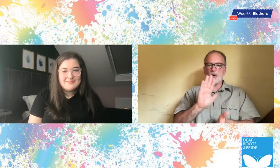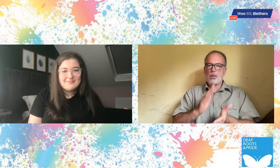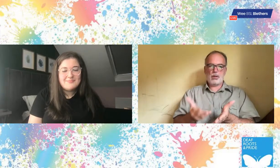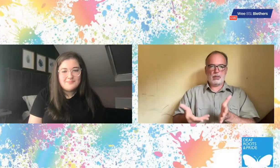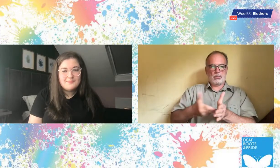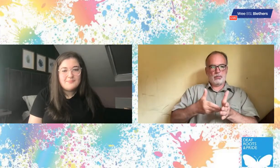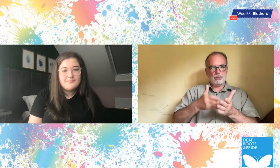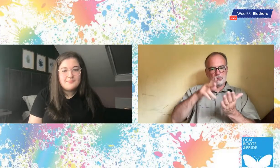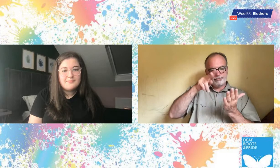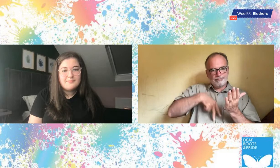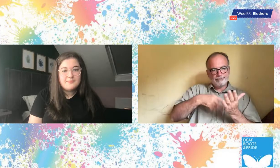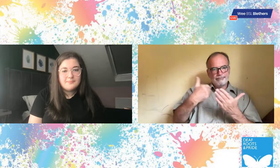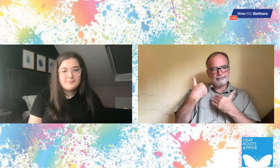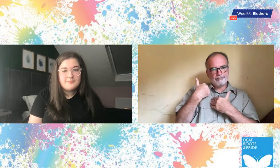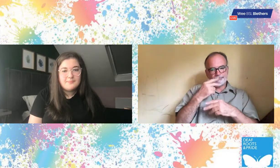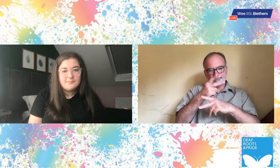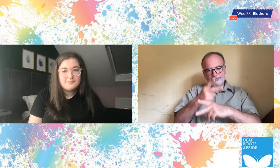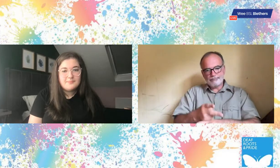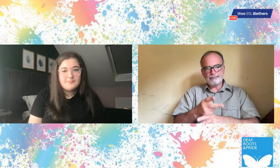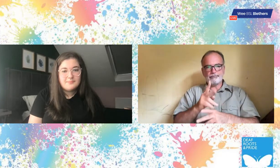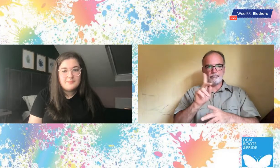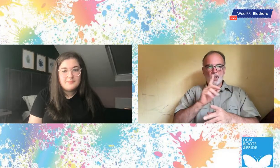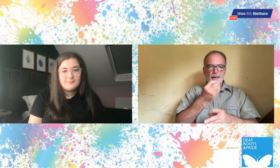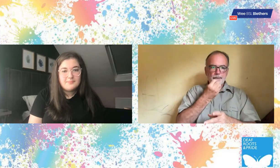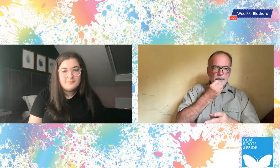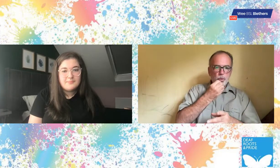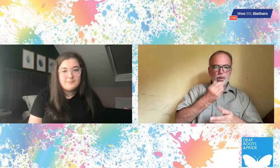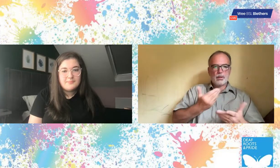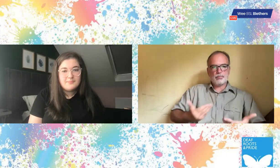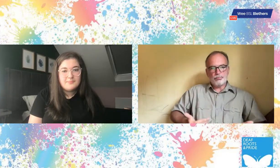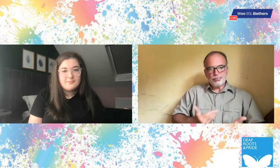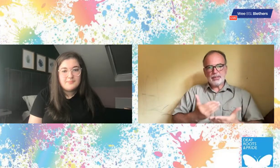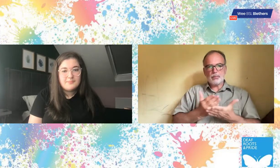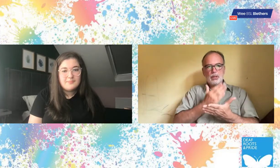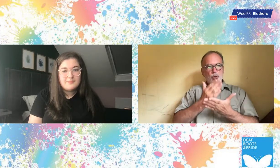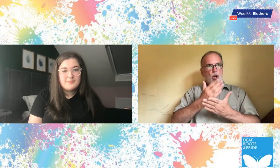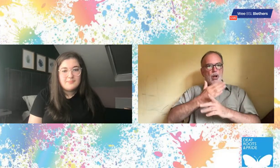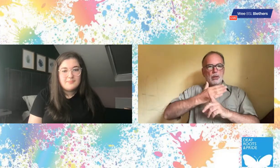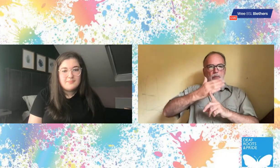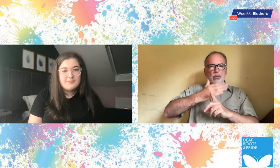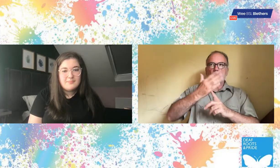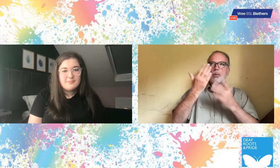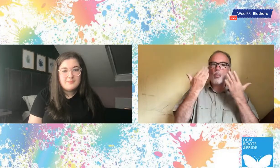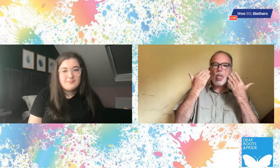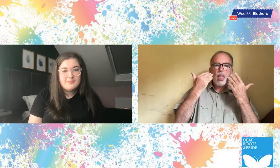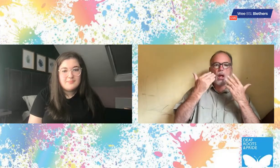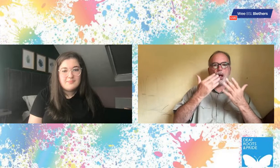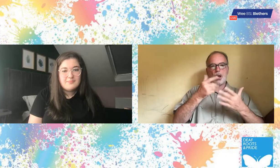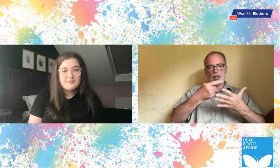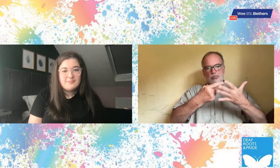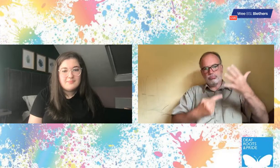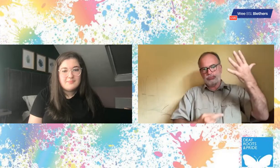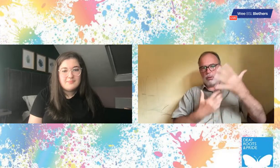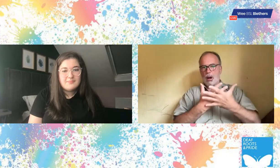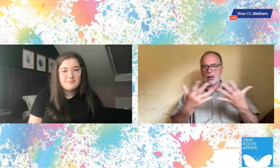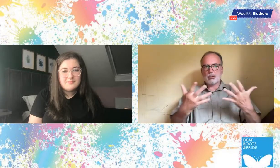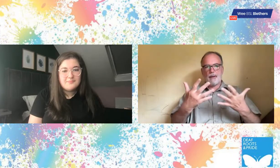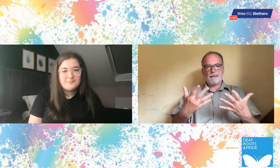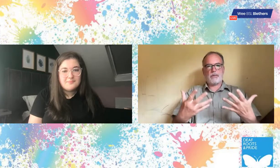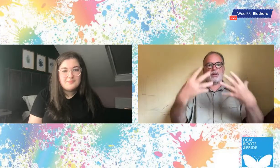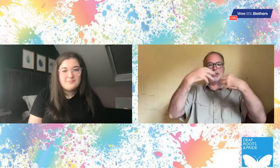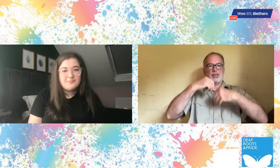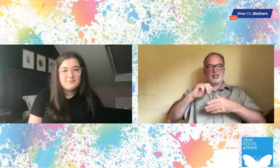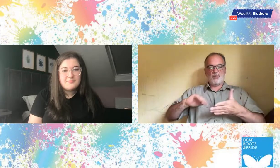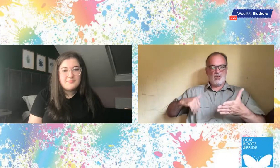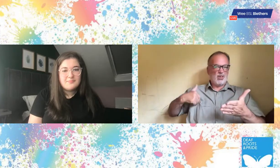cuddling, furry creatures. There's a lot to read up on. You've got to know about their habits, how to protect them, what to